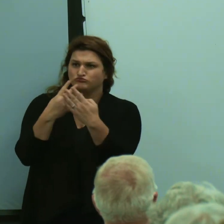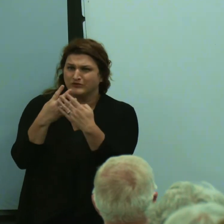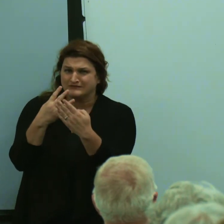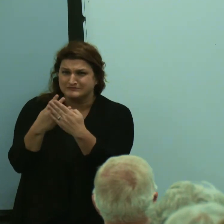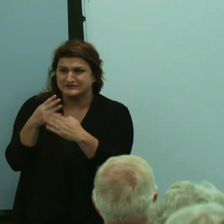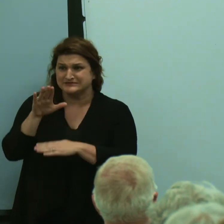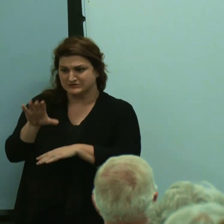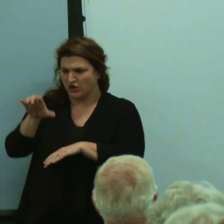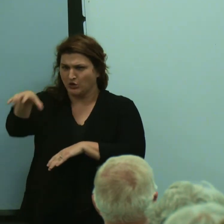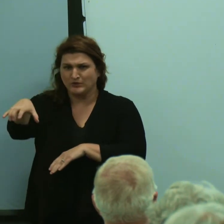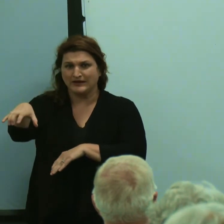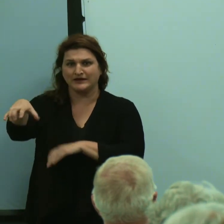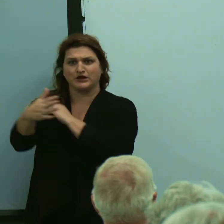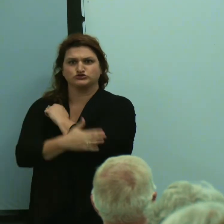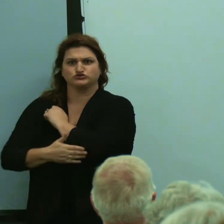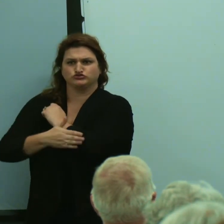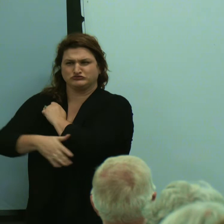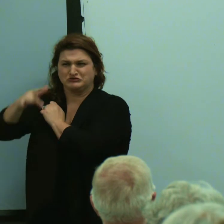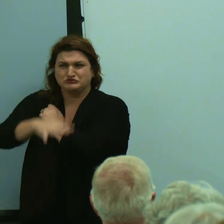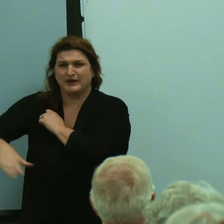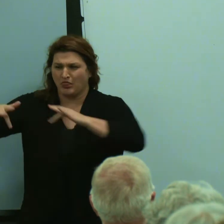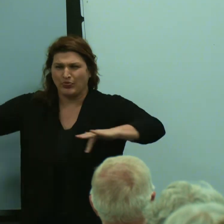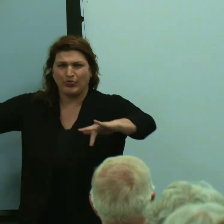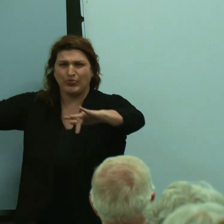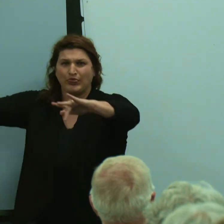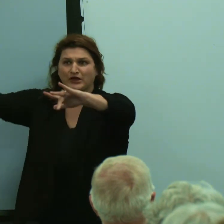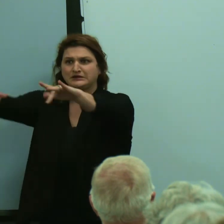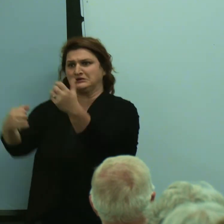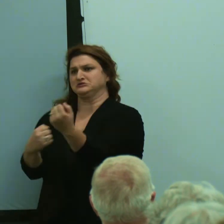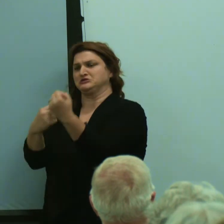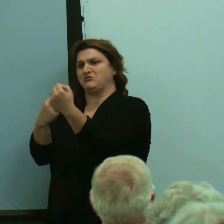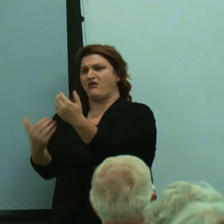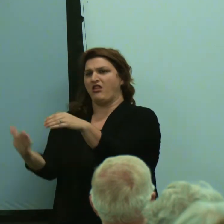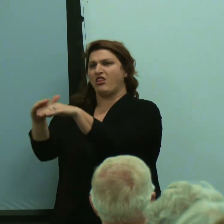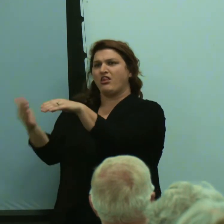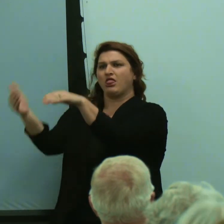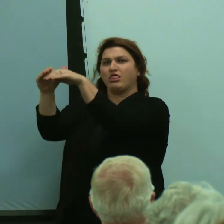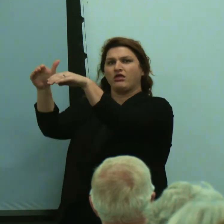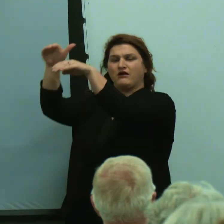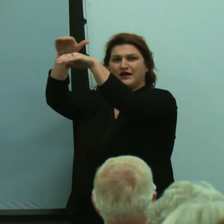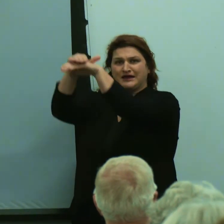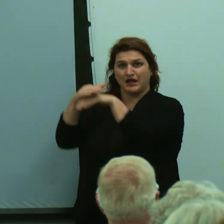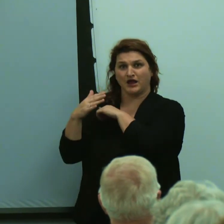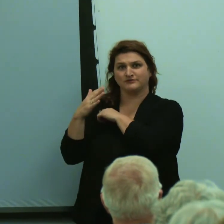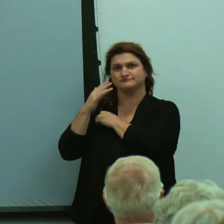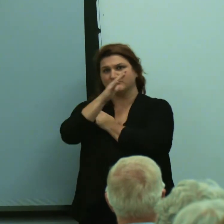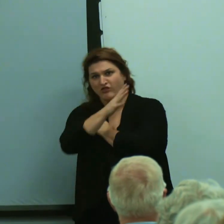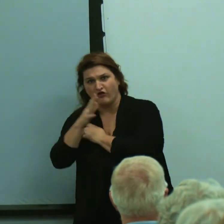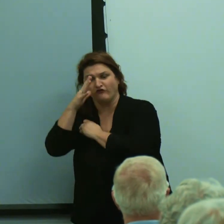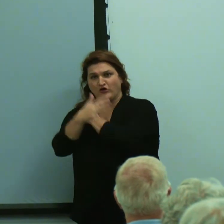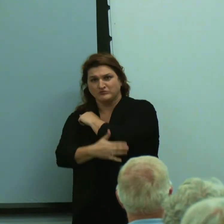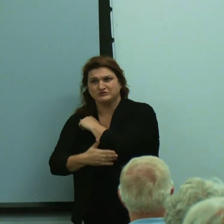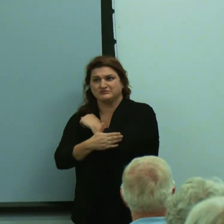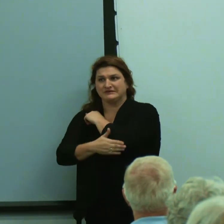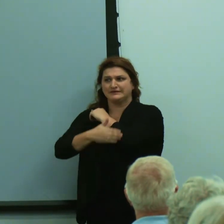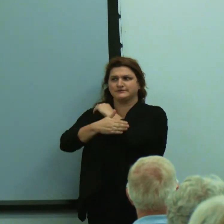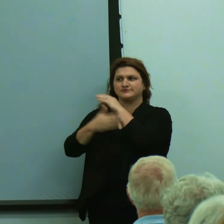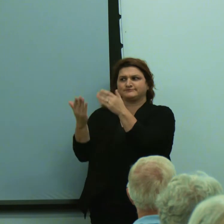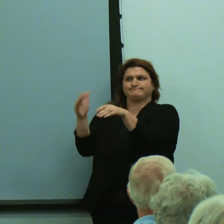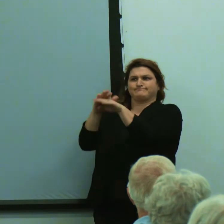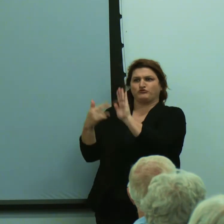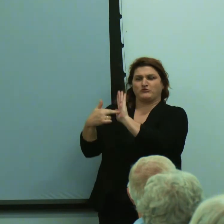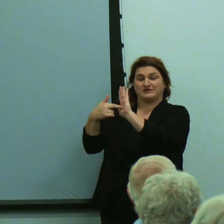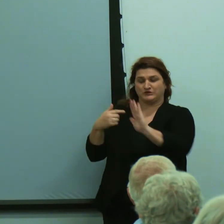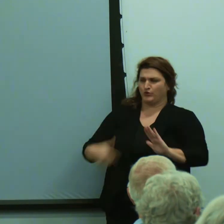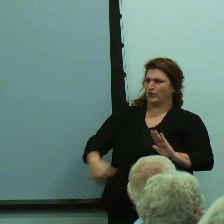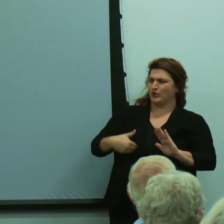prisons located in rural areas to boost the rural population in terms of representation. I think that's a really interesting point. I just read